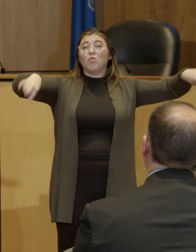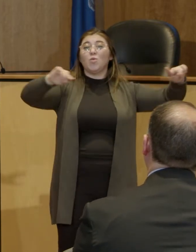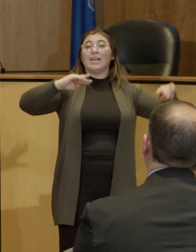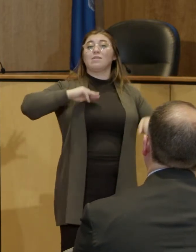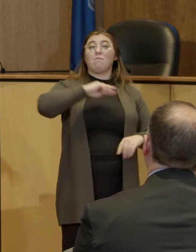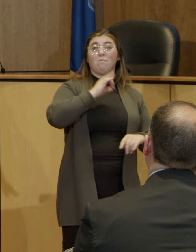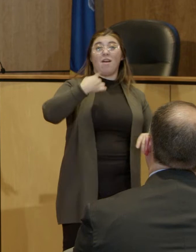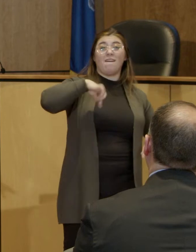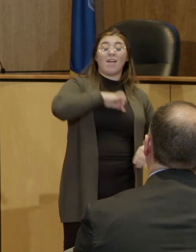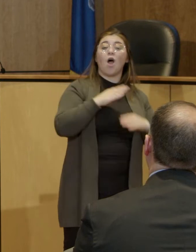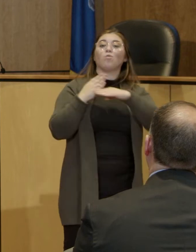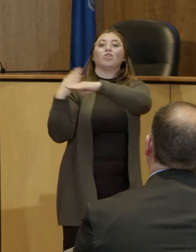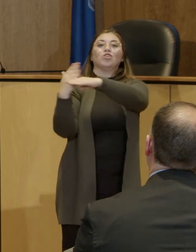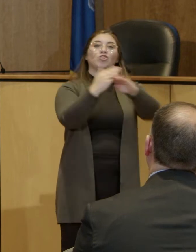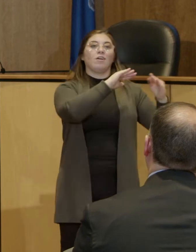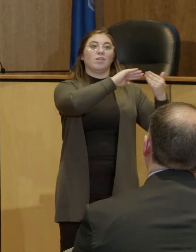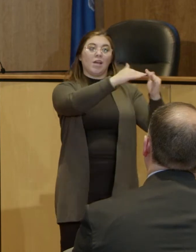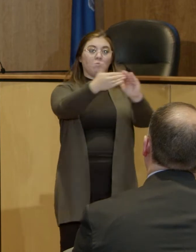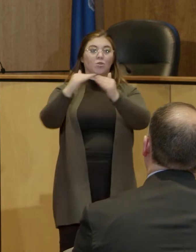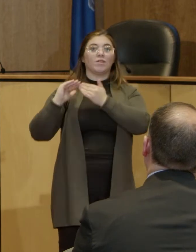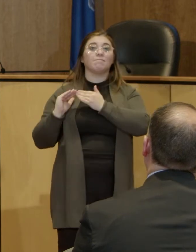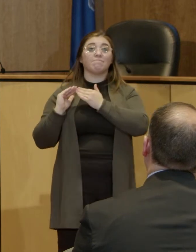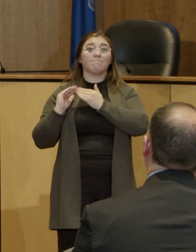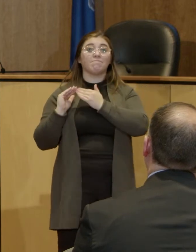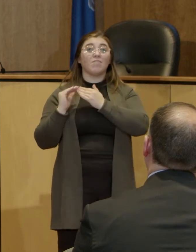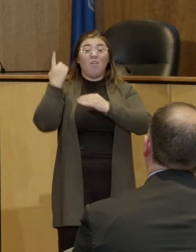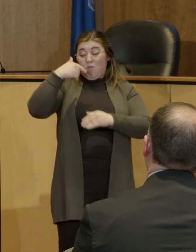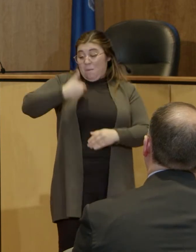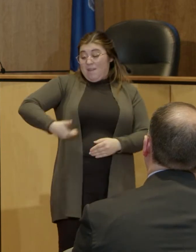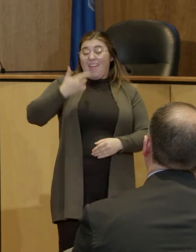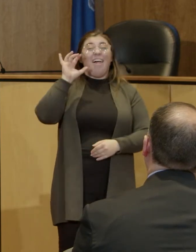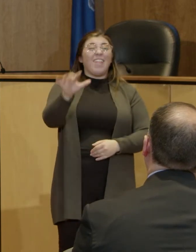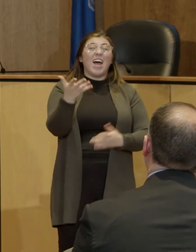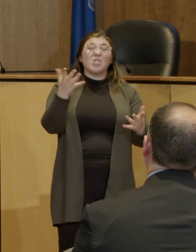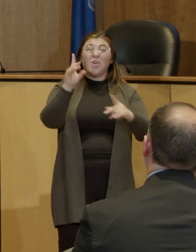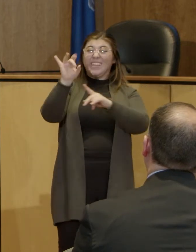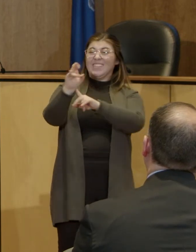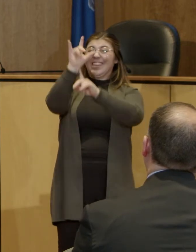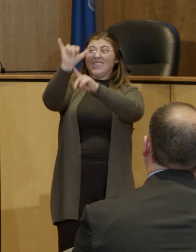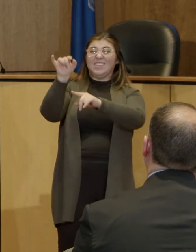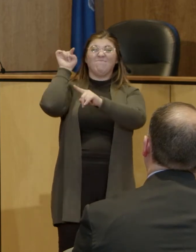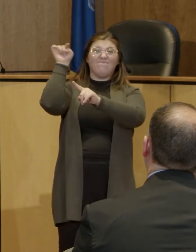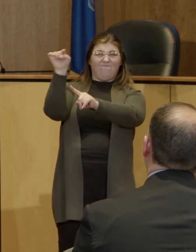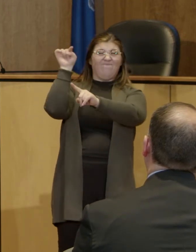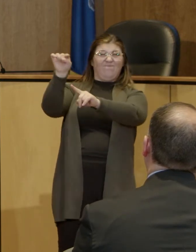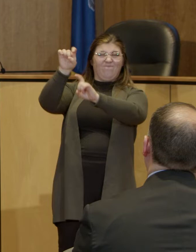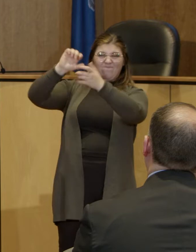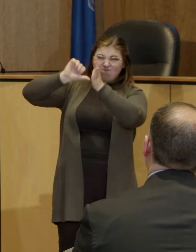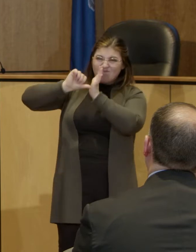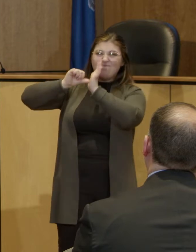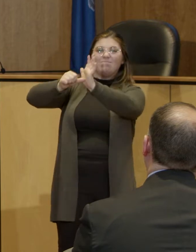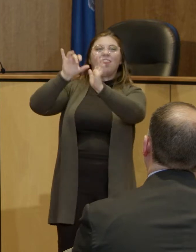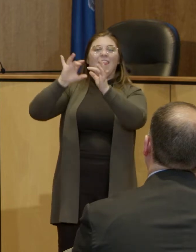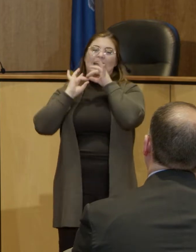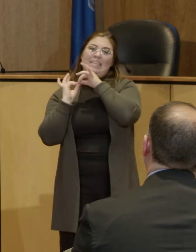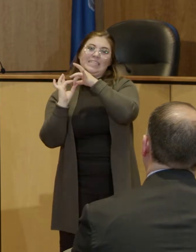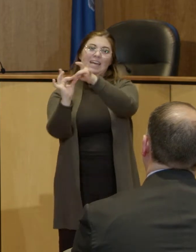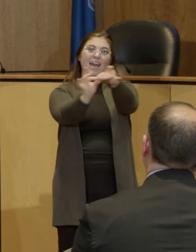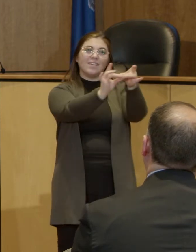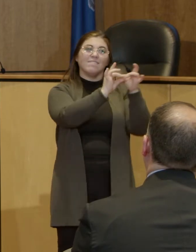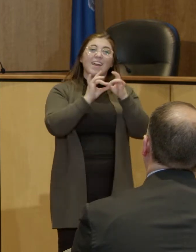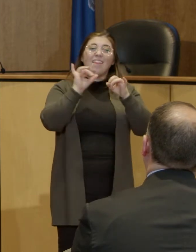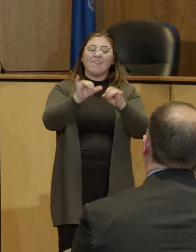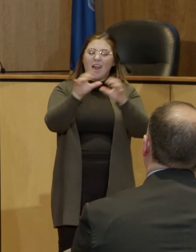of our shared community. And for me, that's really what dignity is about, that connectiveness